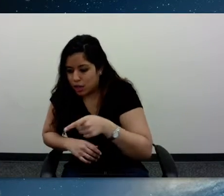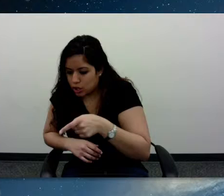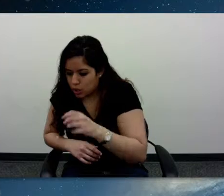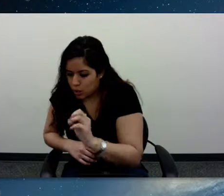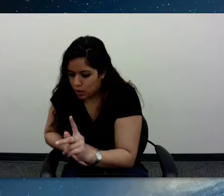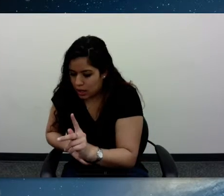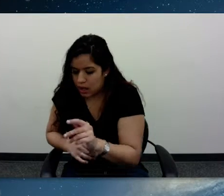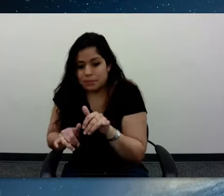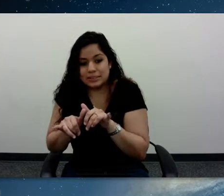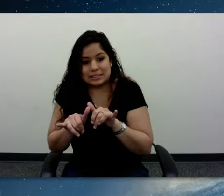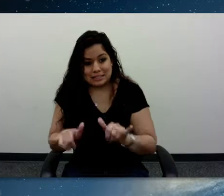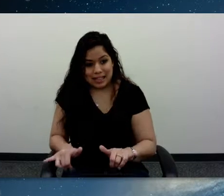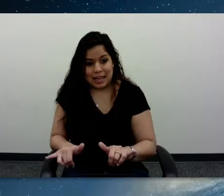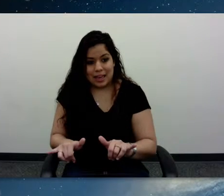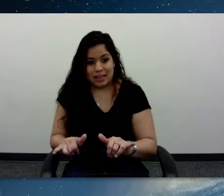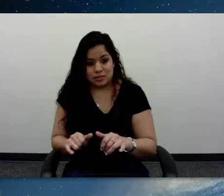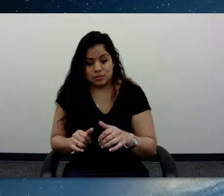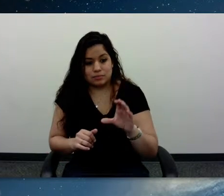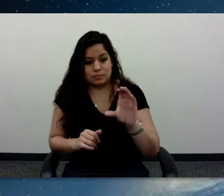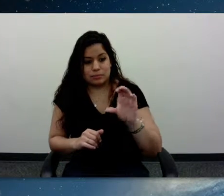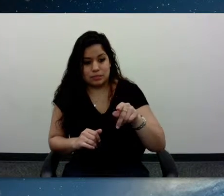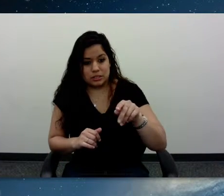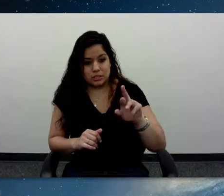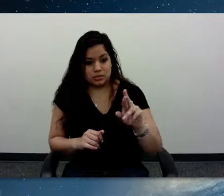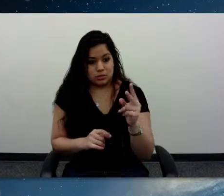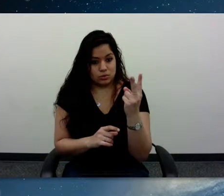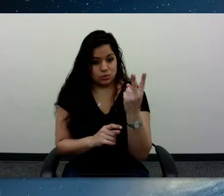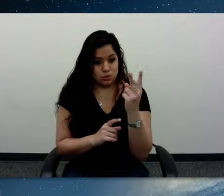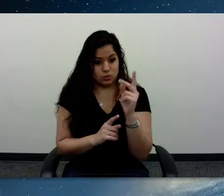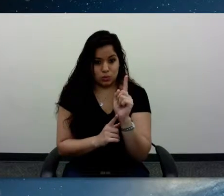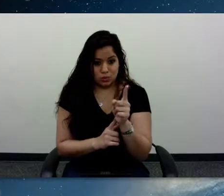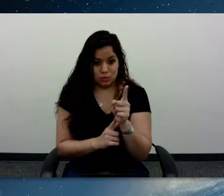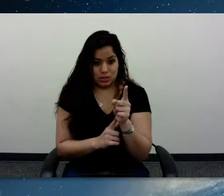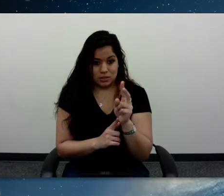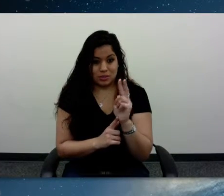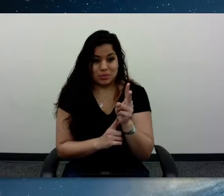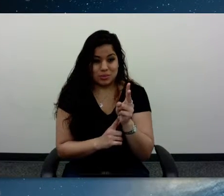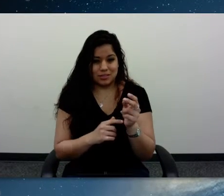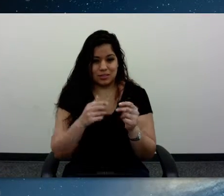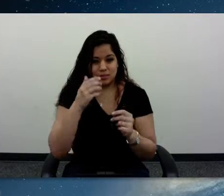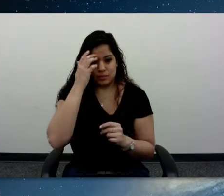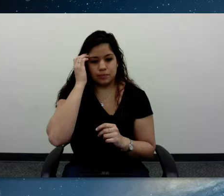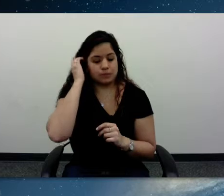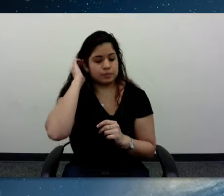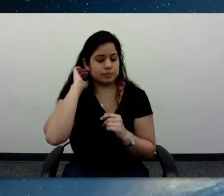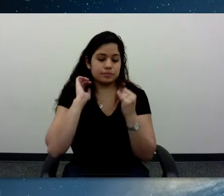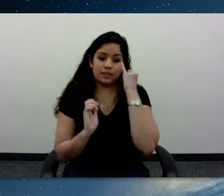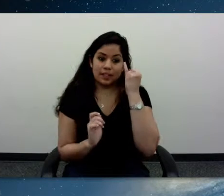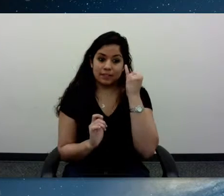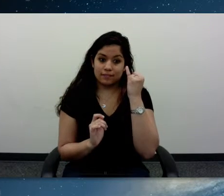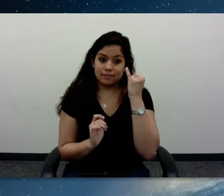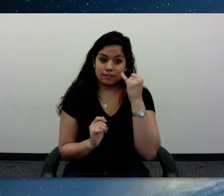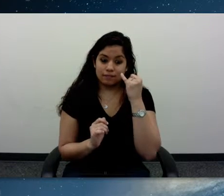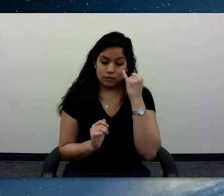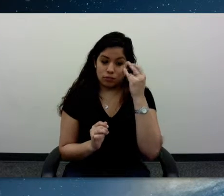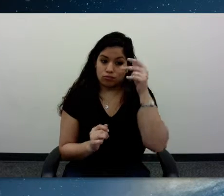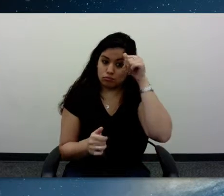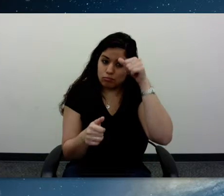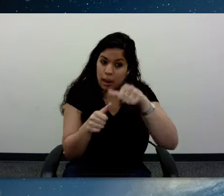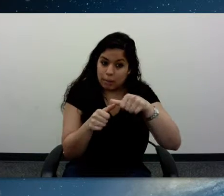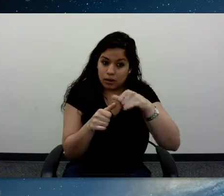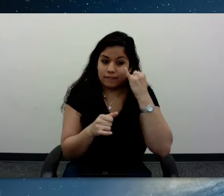going to do CPR for 2 minutes before I leave. Okay, so you saw him clutch his chest and fall, you leave